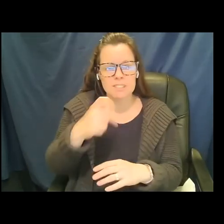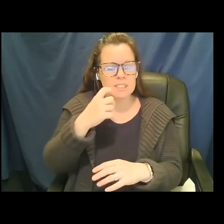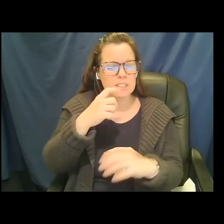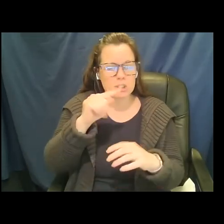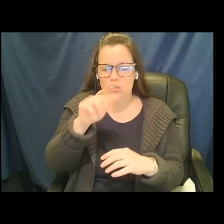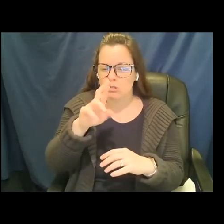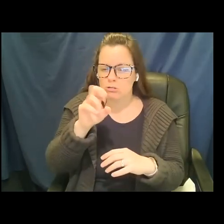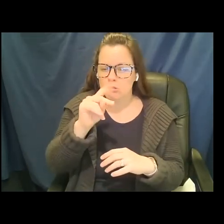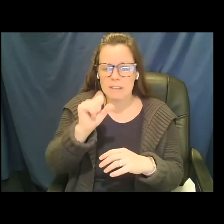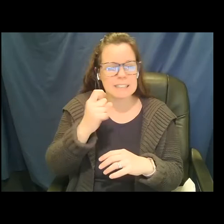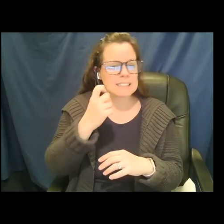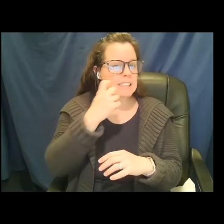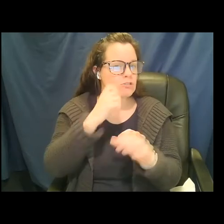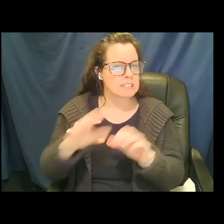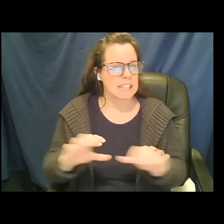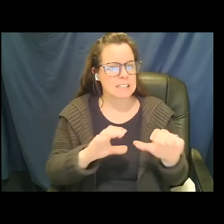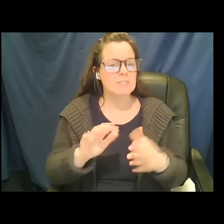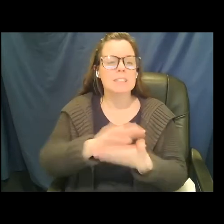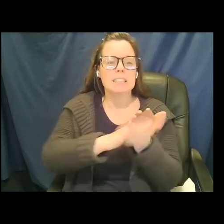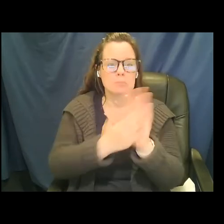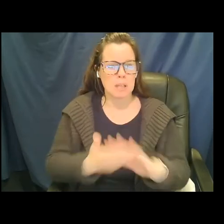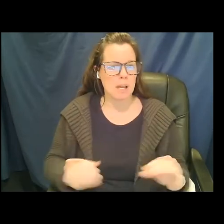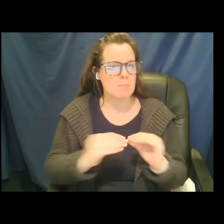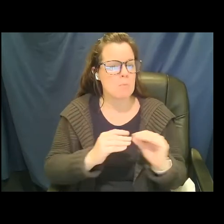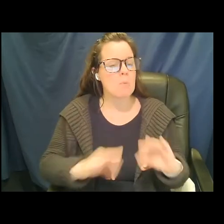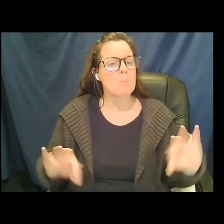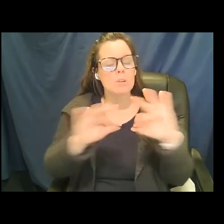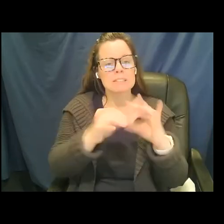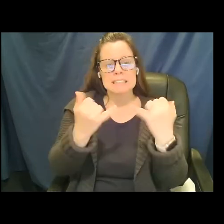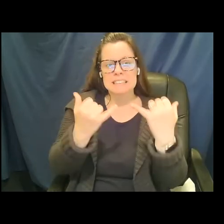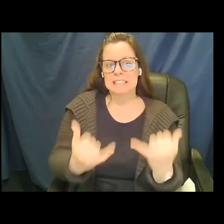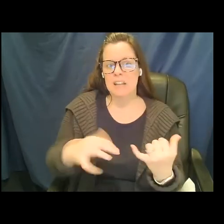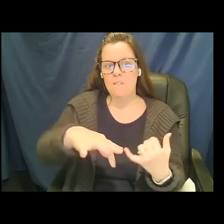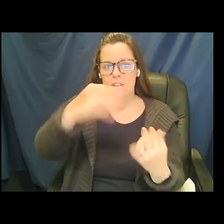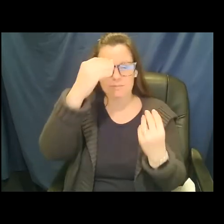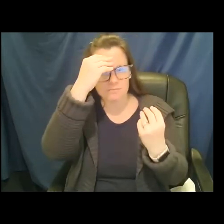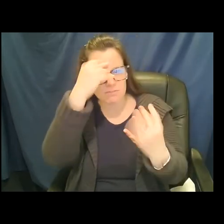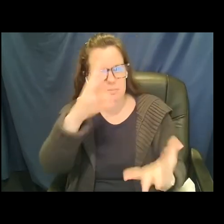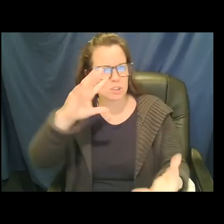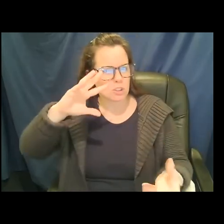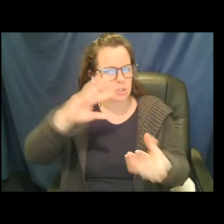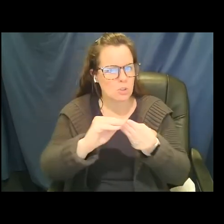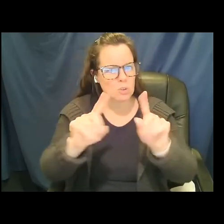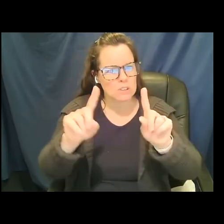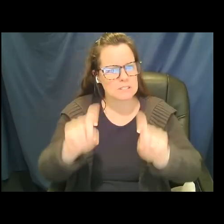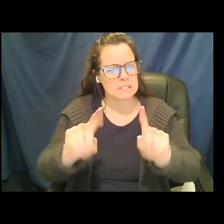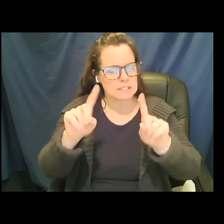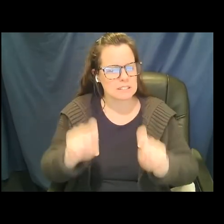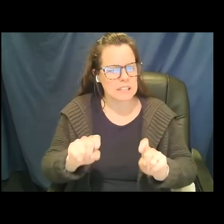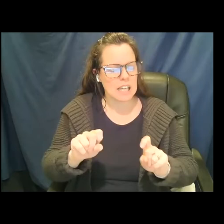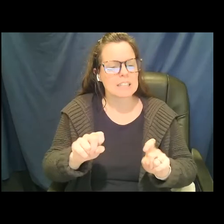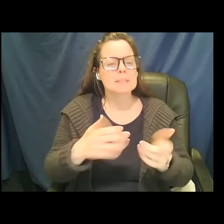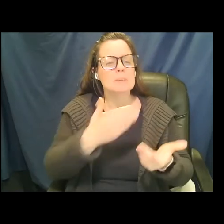activity has become increasingly more important. You can now find information on the total number of tests, which better